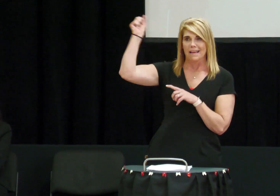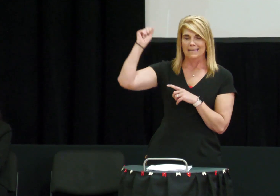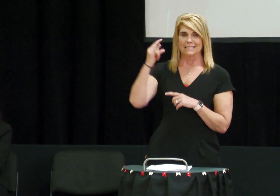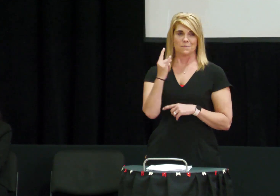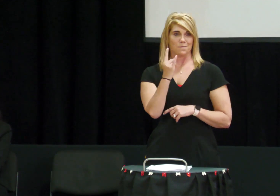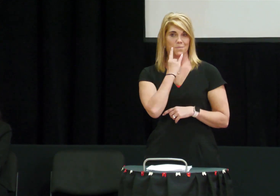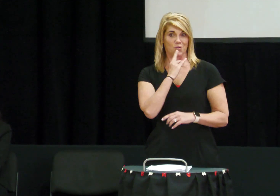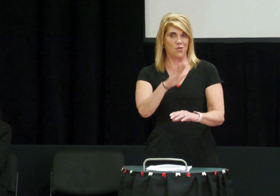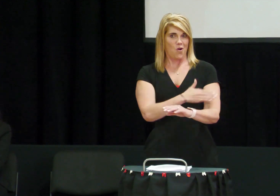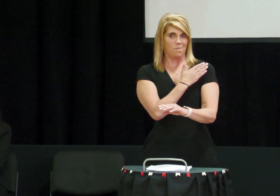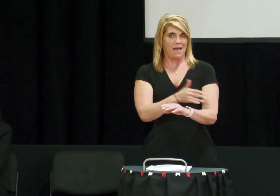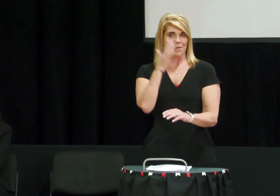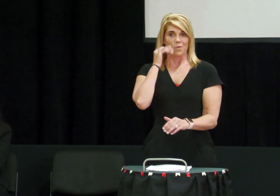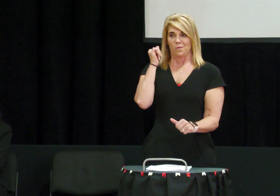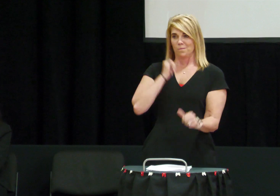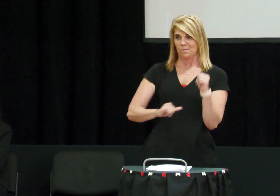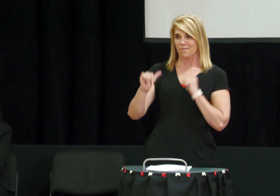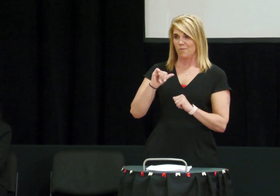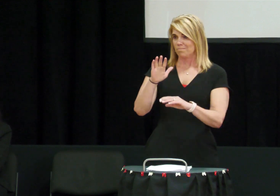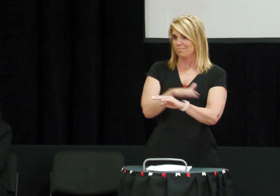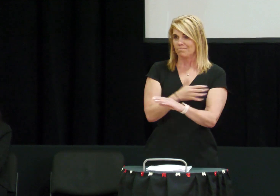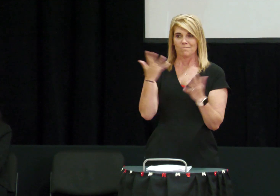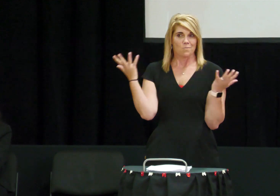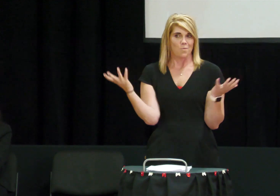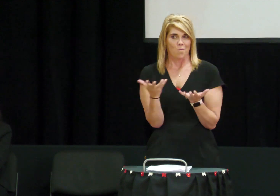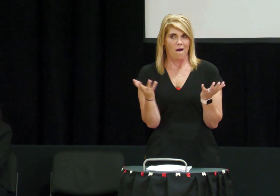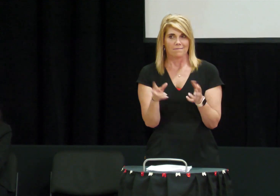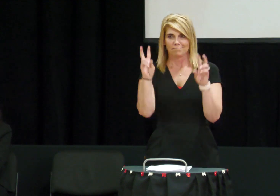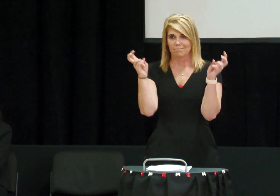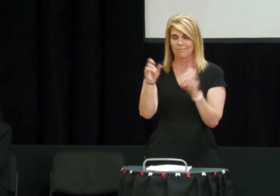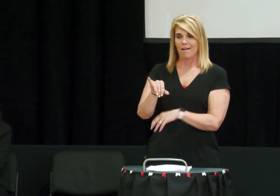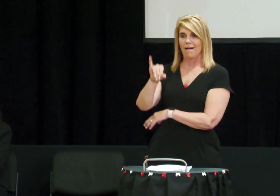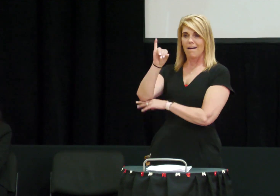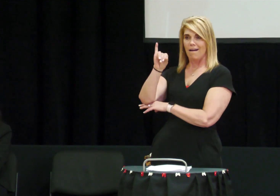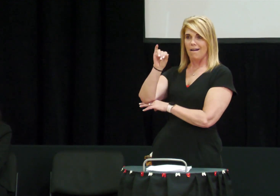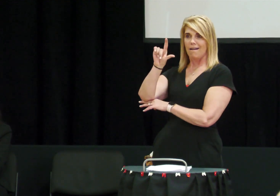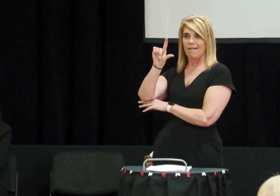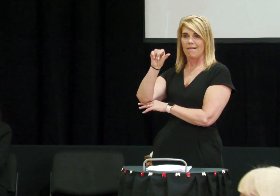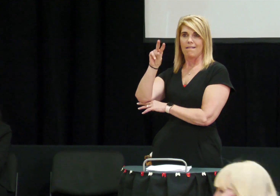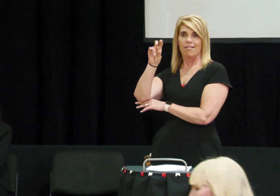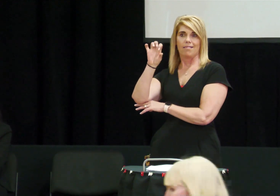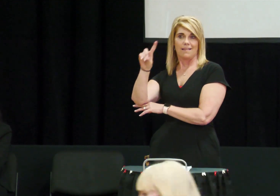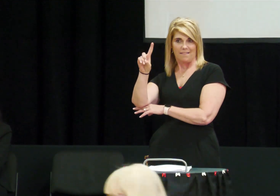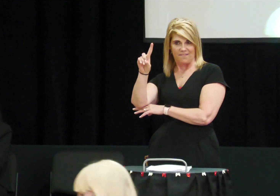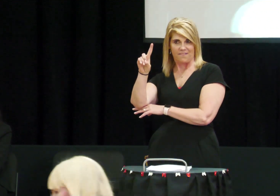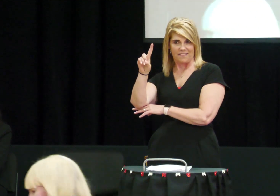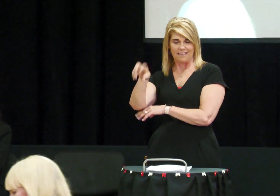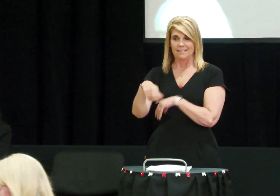Now our amazing Bulldog Band will perform I Lived.